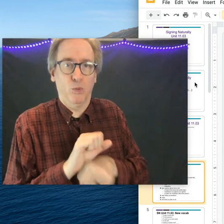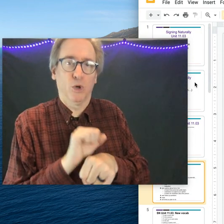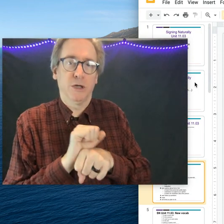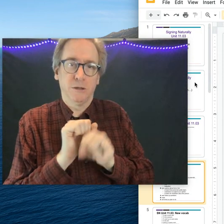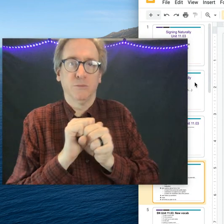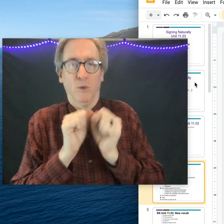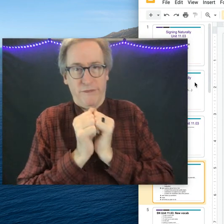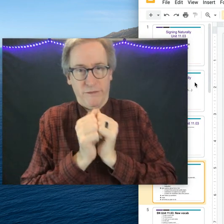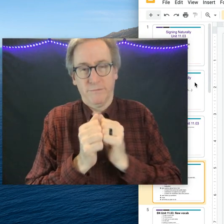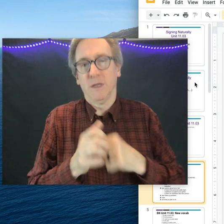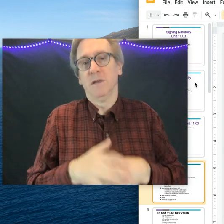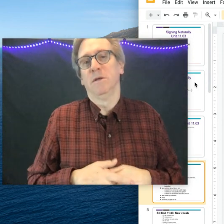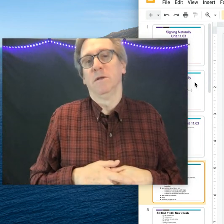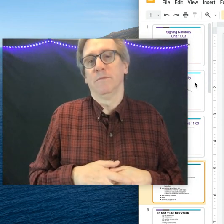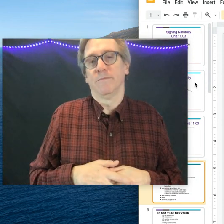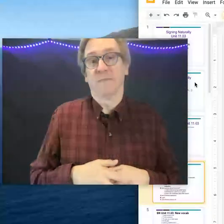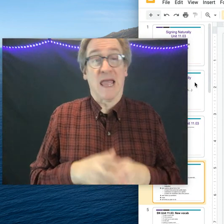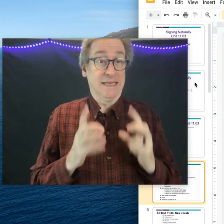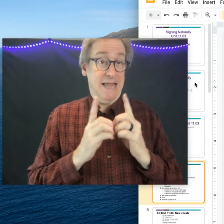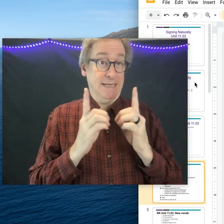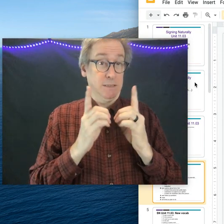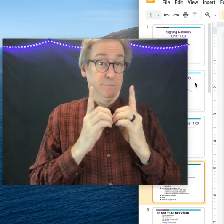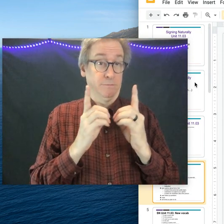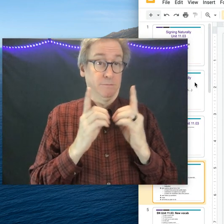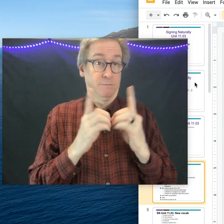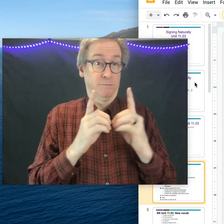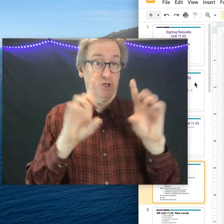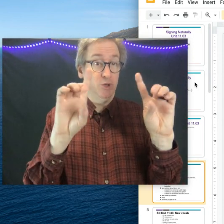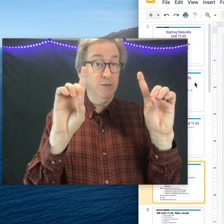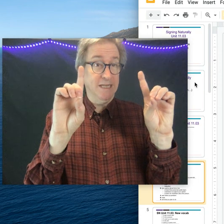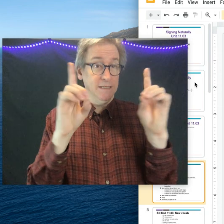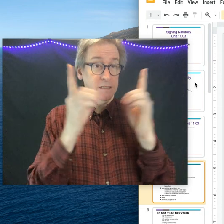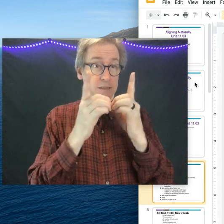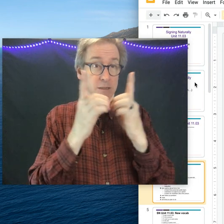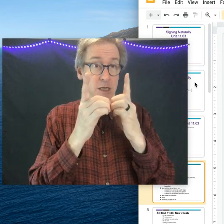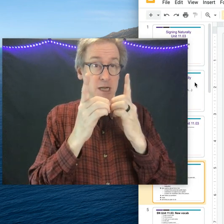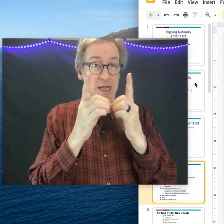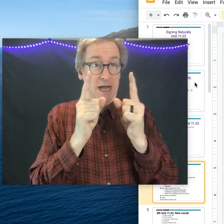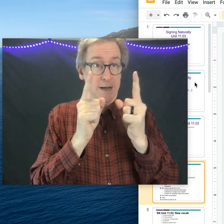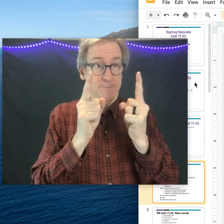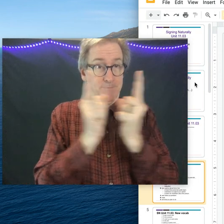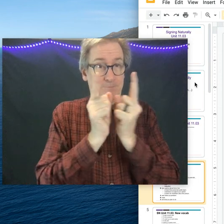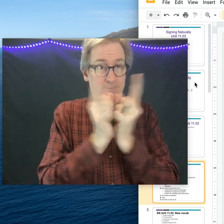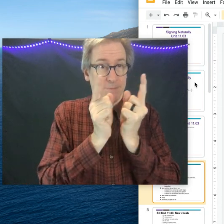Employee. Work with. Date. Two D's.